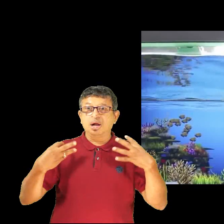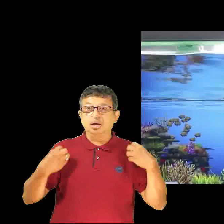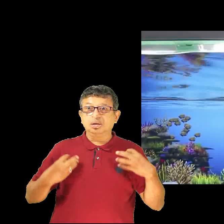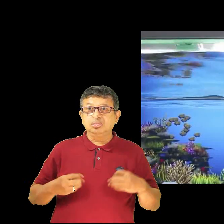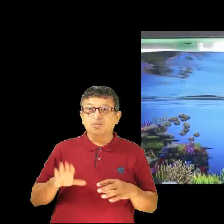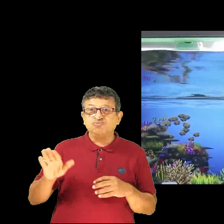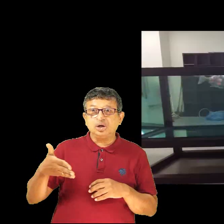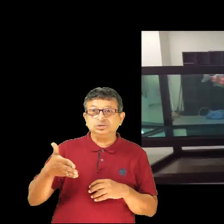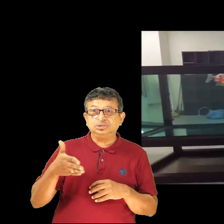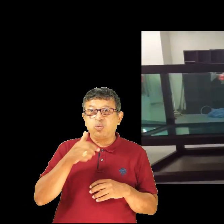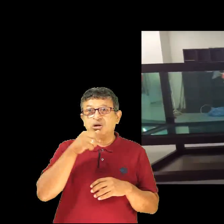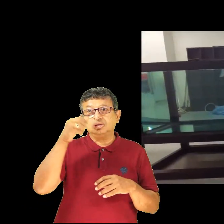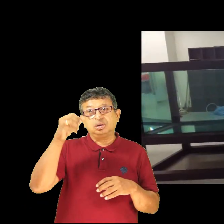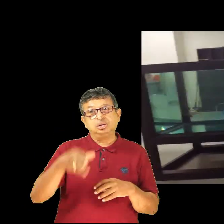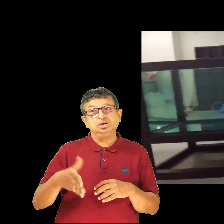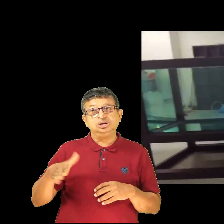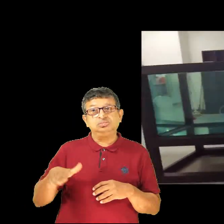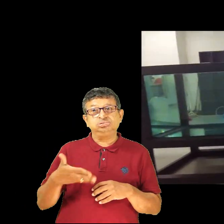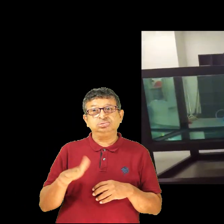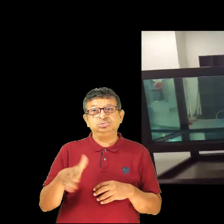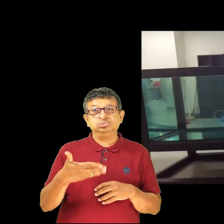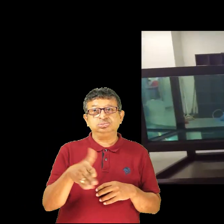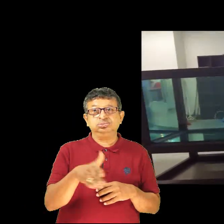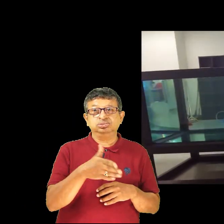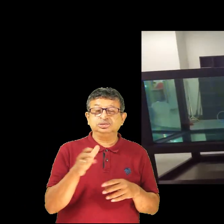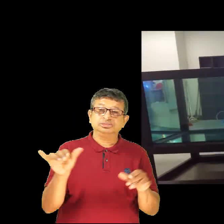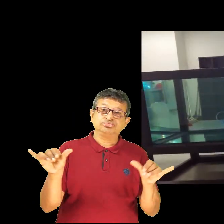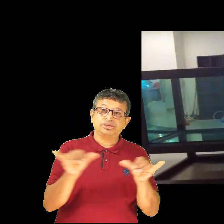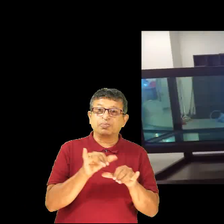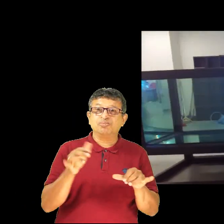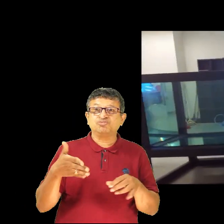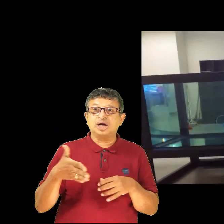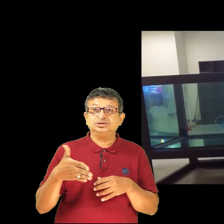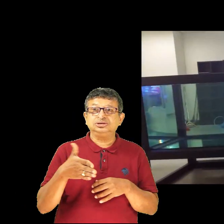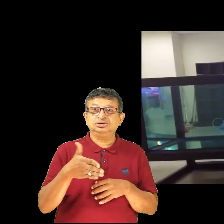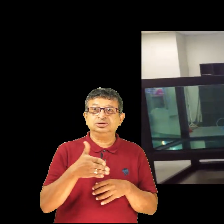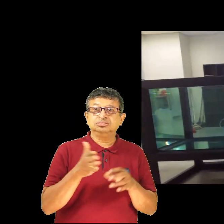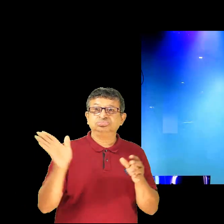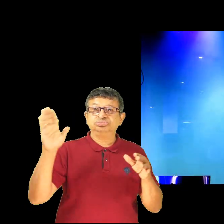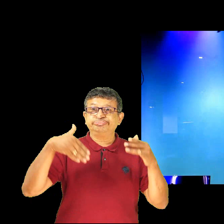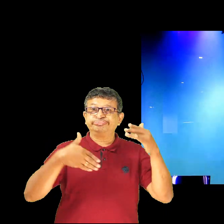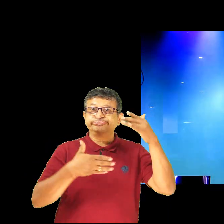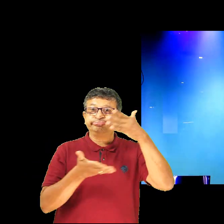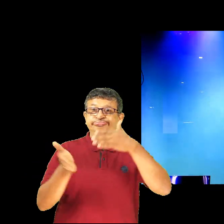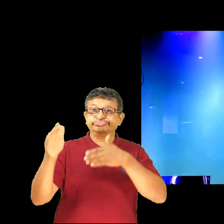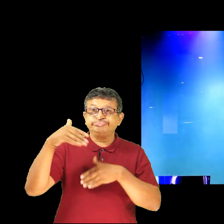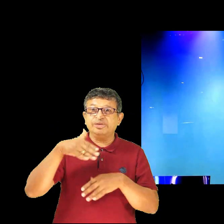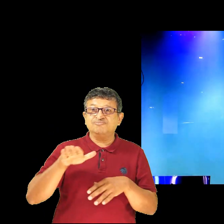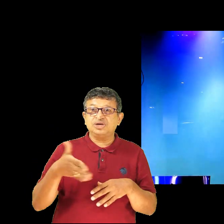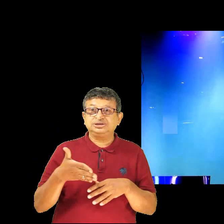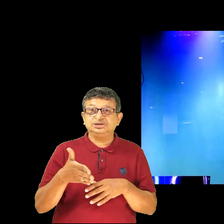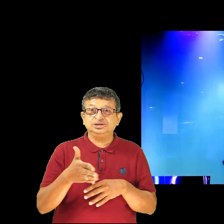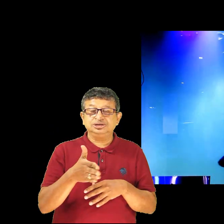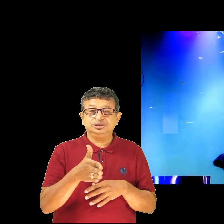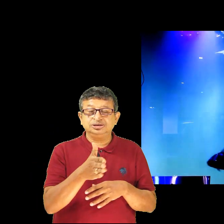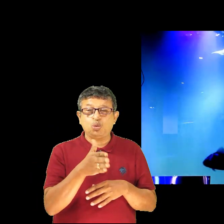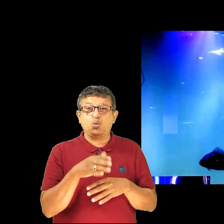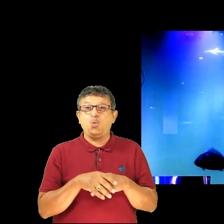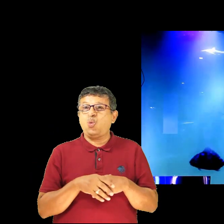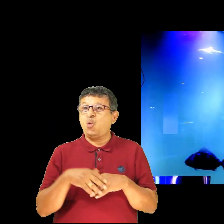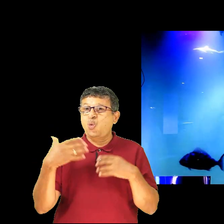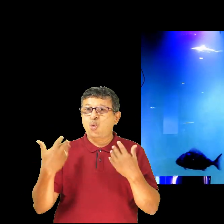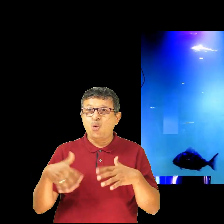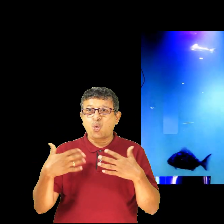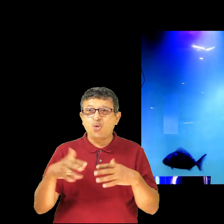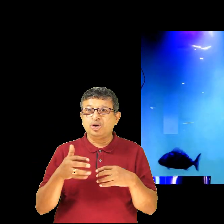underwater. This robot is so intelligent that it can swim next to sharks without any issue. The Miro fish has been seen performing stunts like